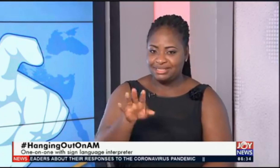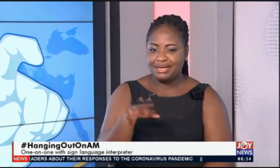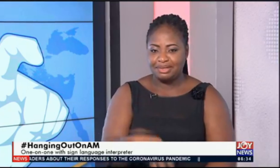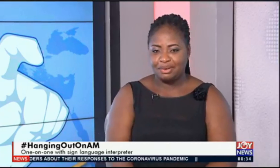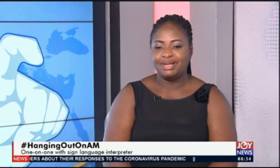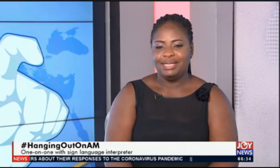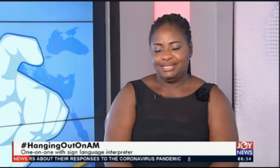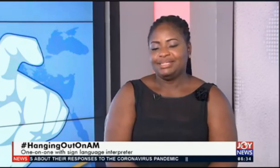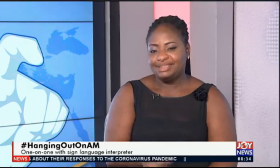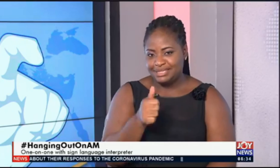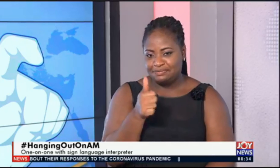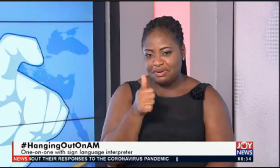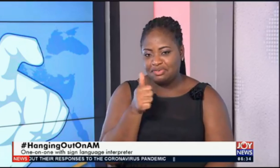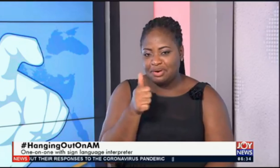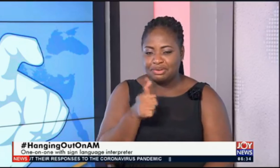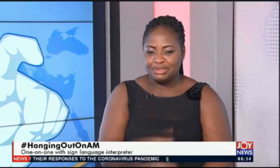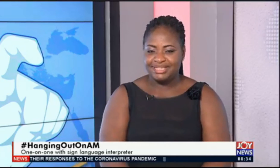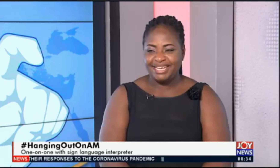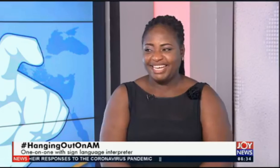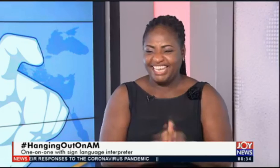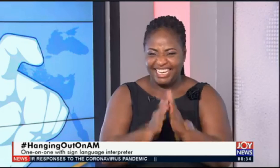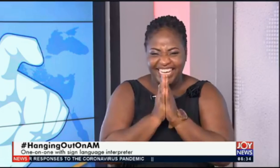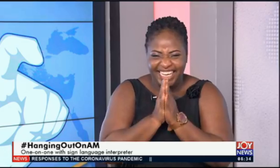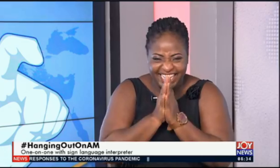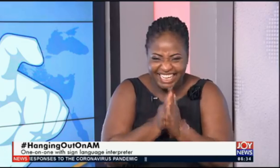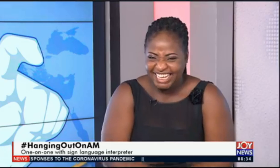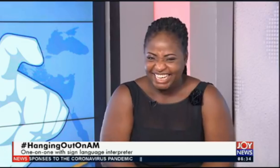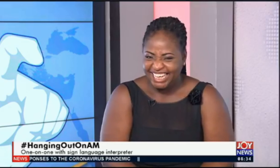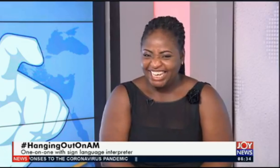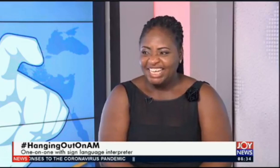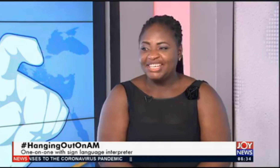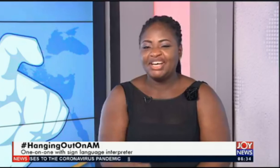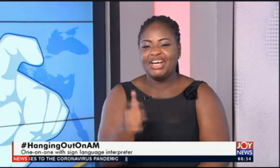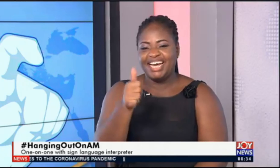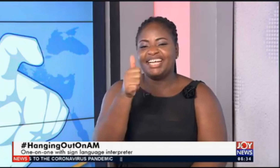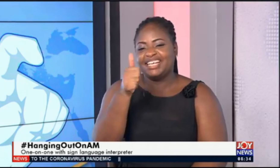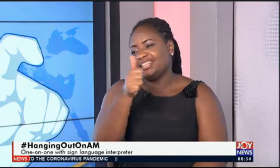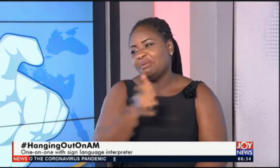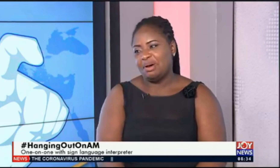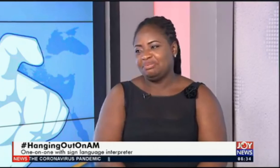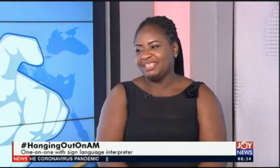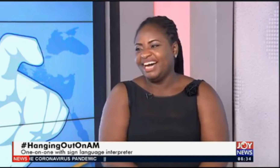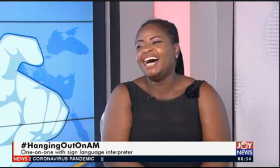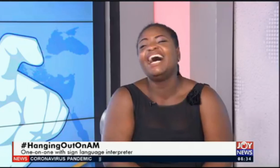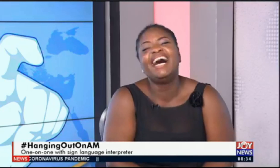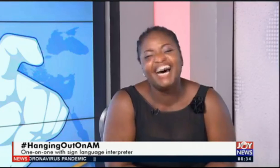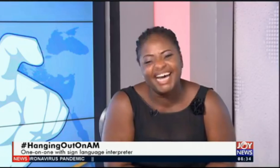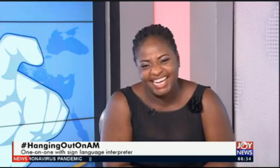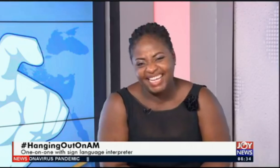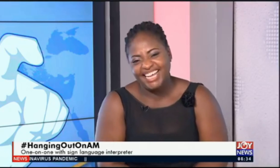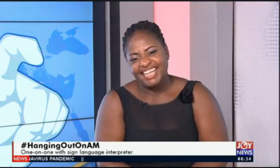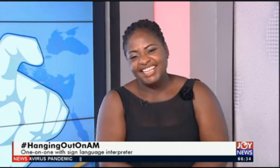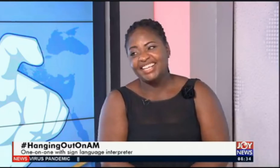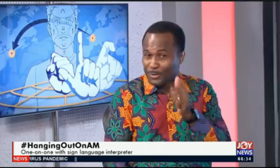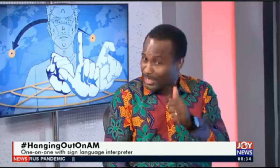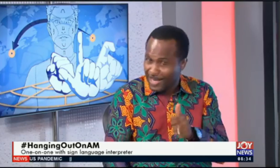my sister-in-law. She's very, very good. Dinah. So was that a sign, that thing you did? I thumb up. Thumb